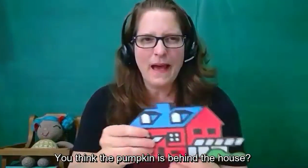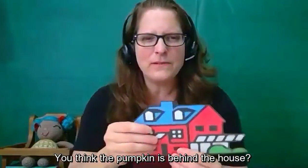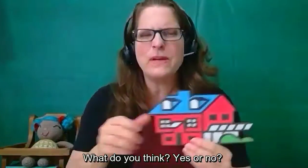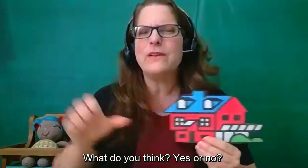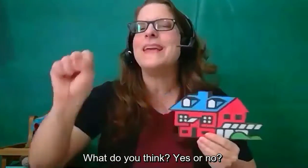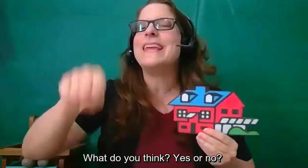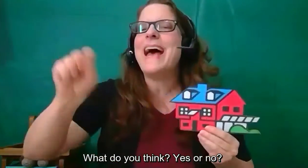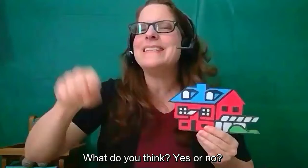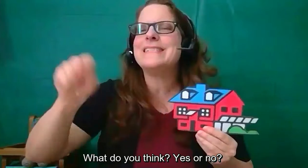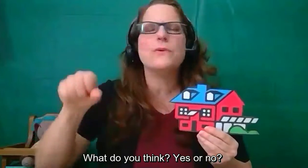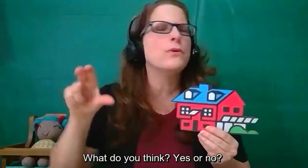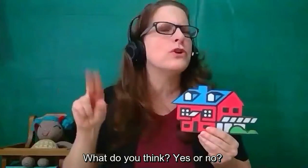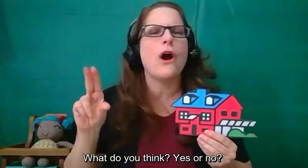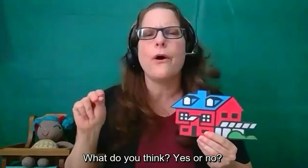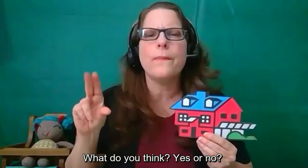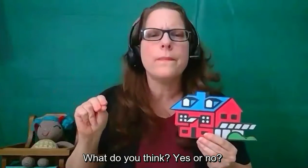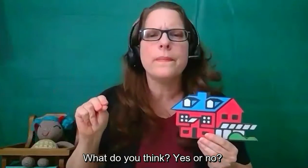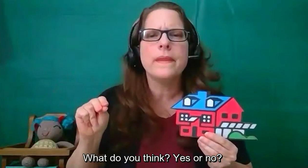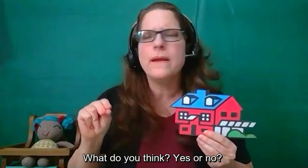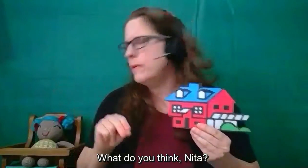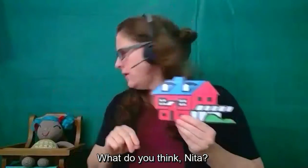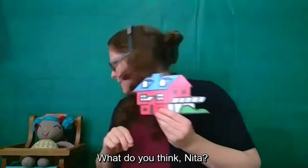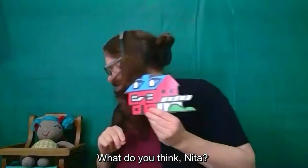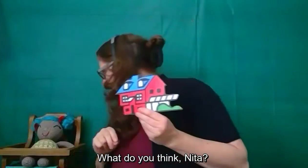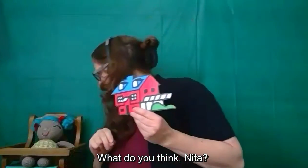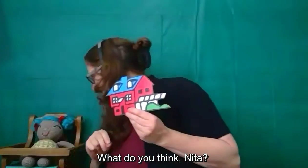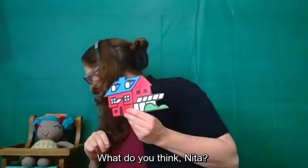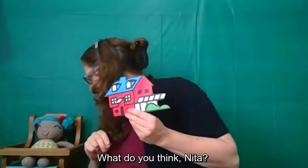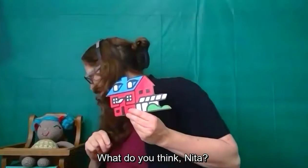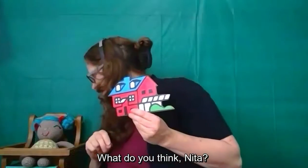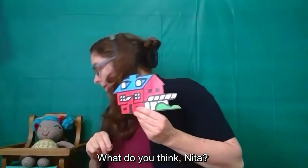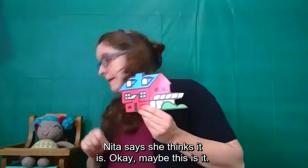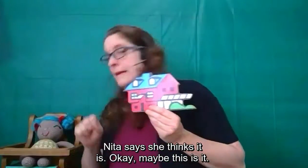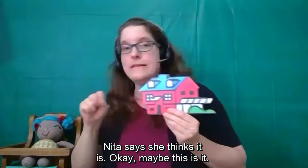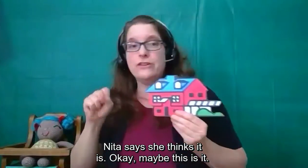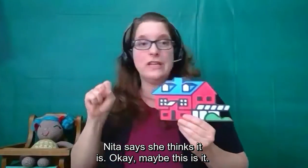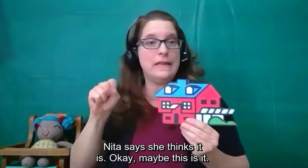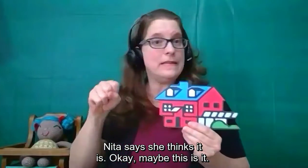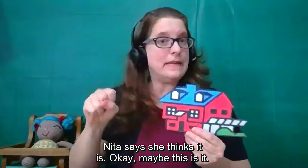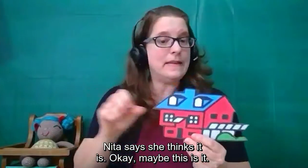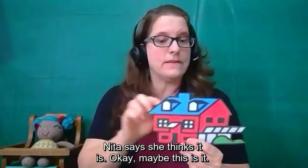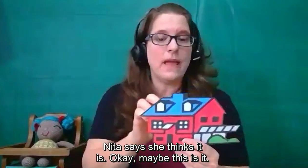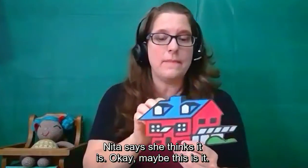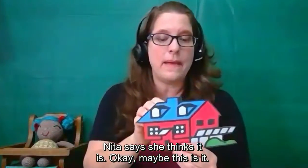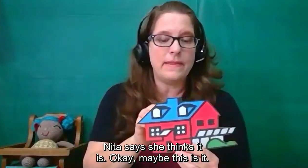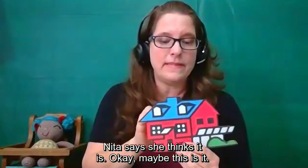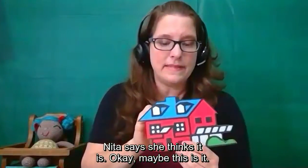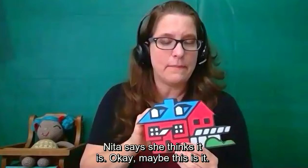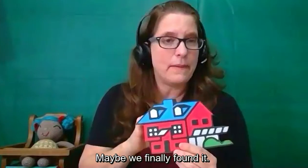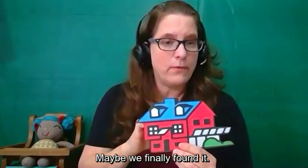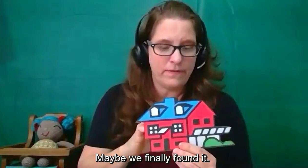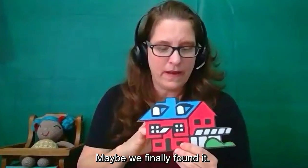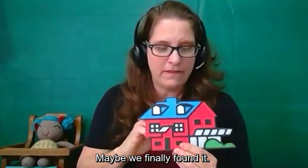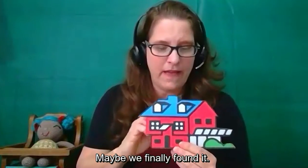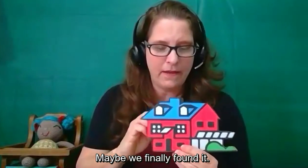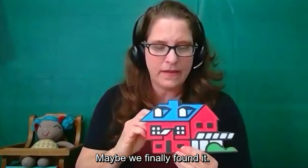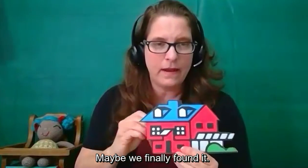house? What do you think? Yes or no? What do you think, Nita? Nita says she thinks it is. Okay, maybe this is it. Maybe we finally found it. Look